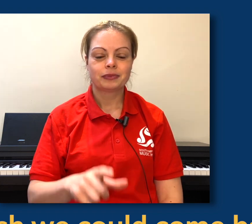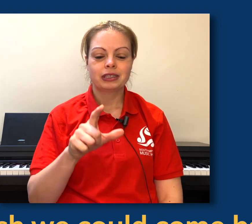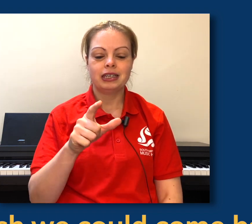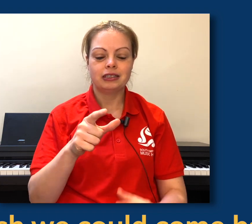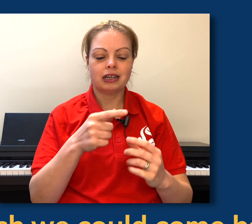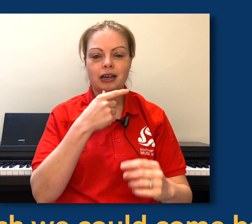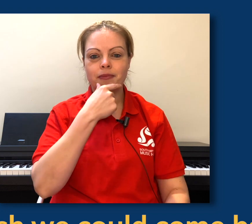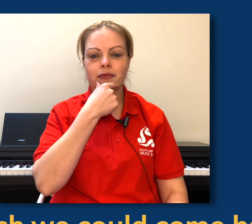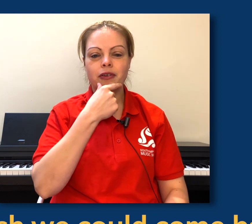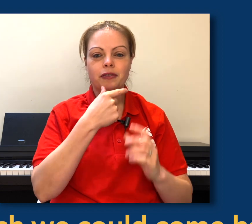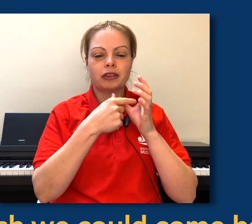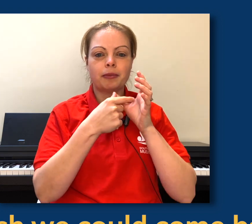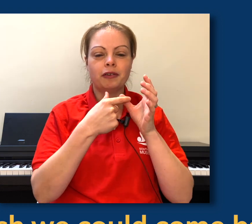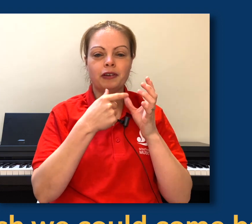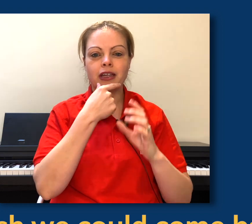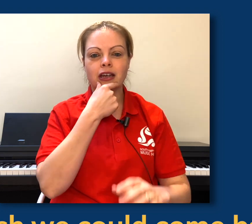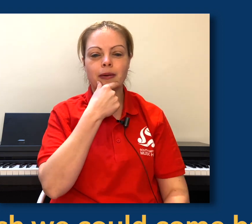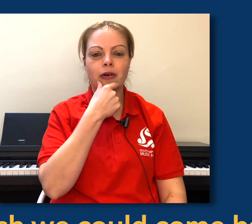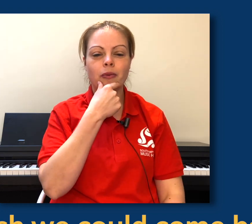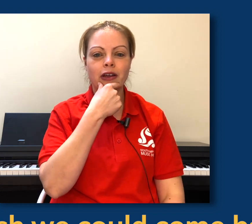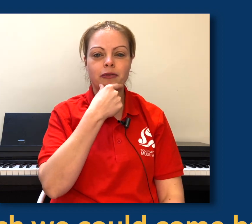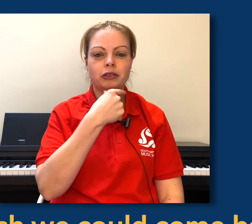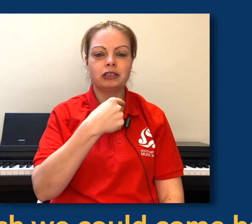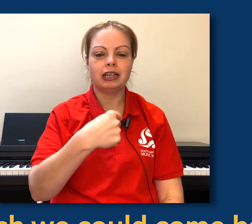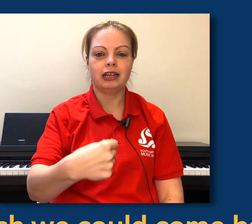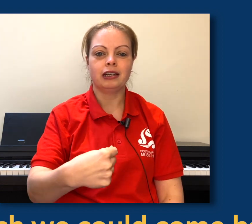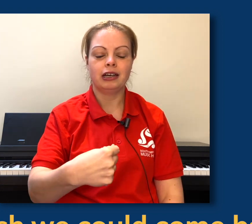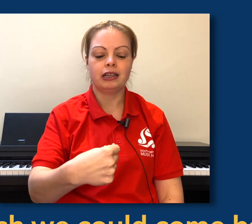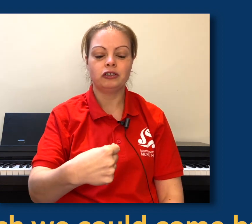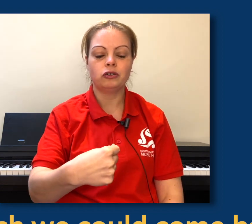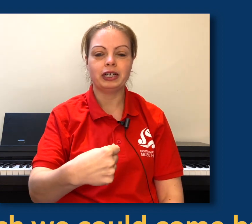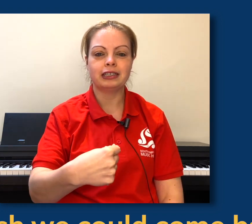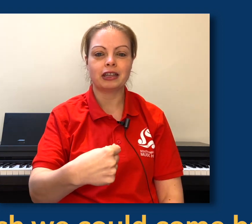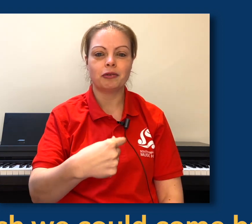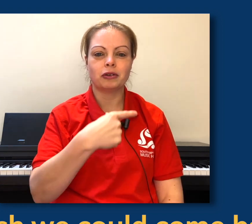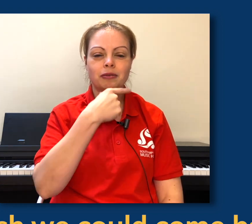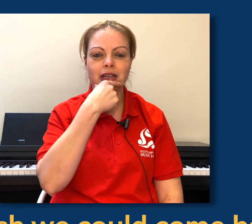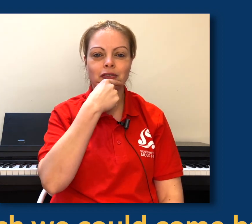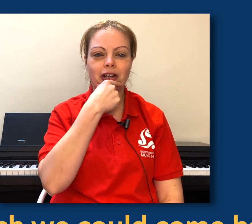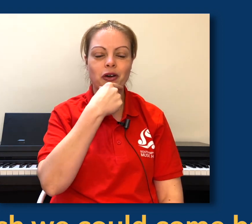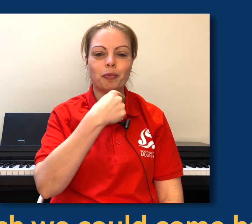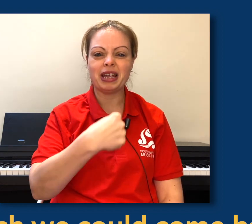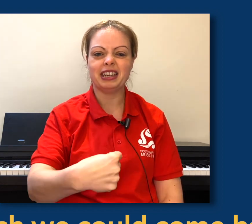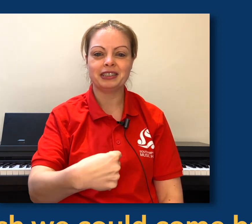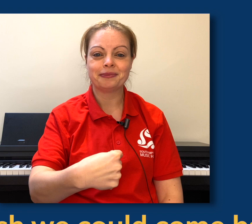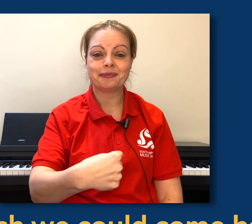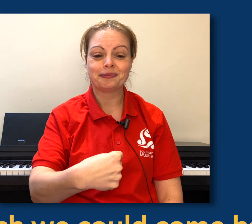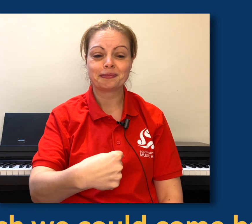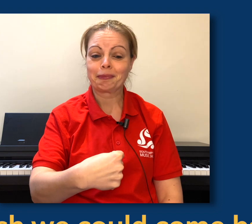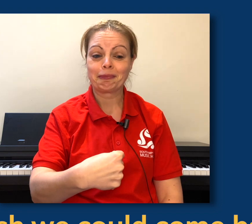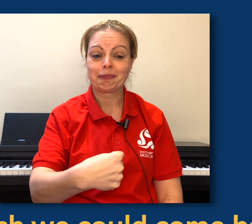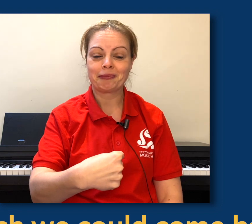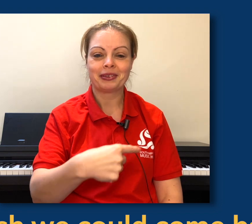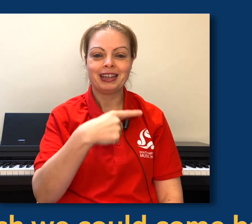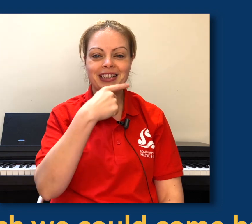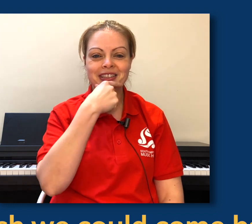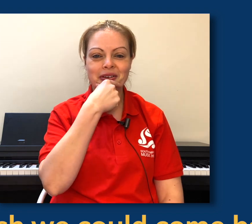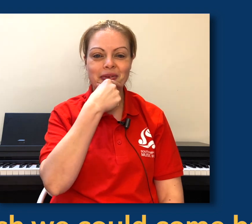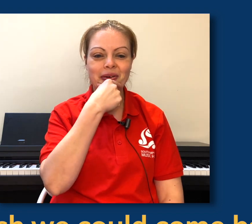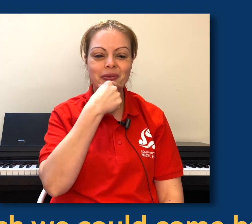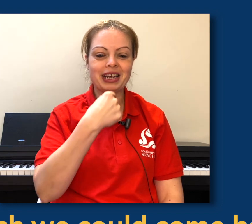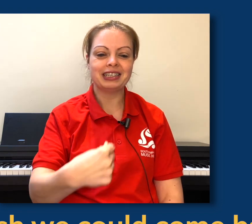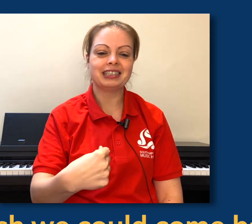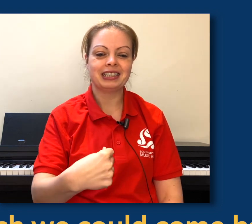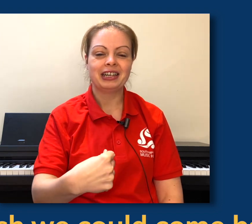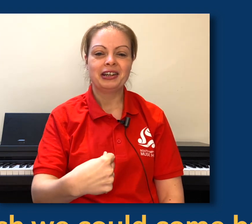wish is thumb and a finger coming away from your chin and then joining together at the bottom like you've got a little beard.